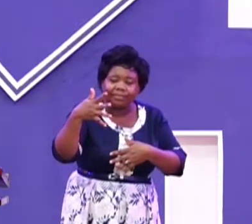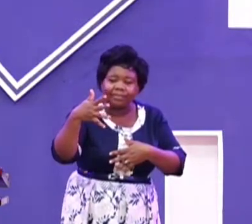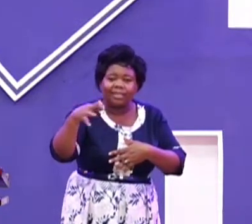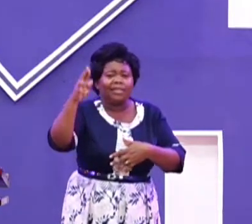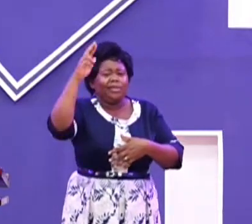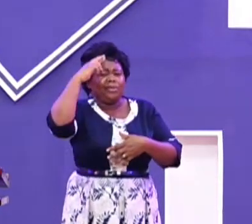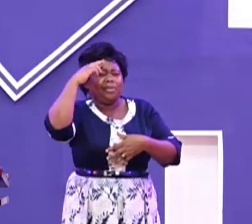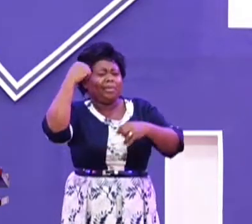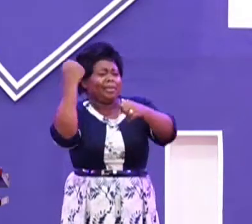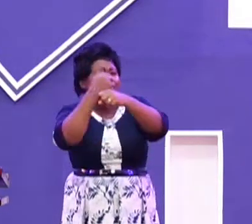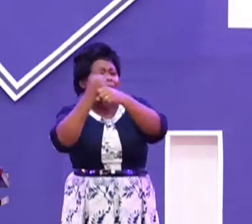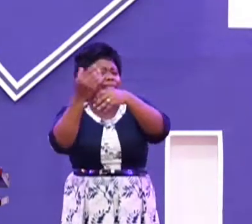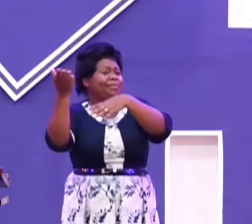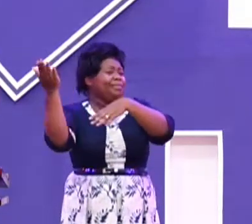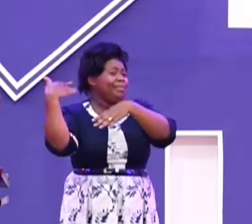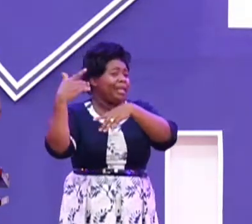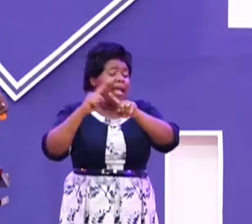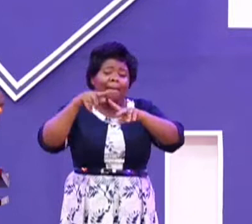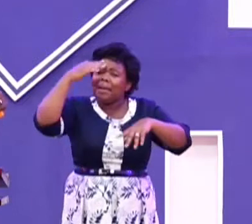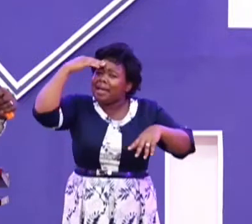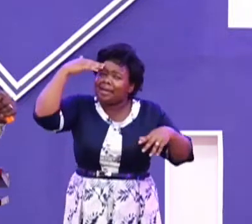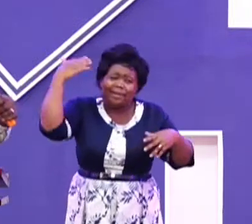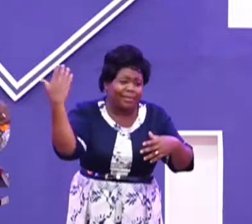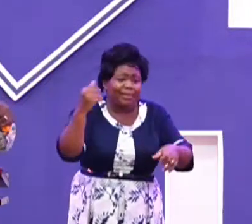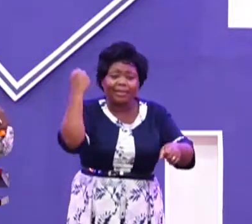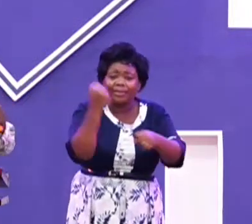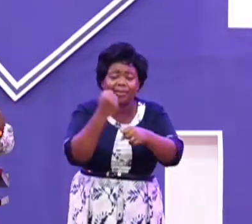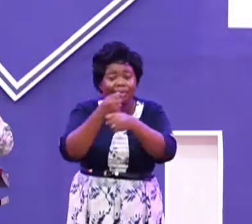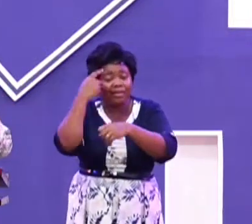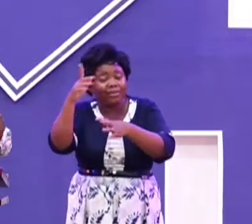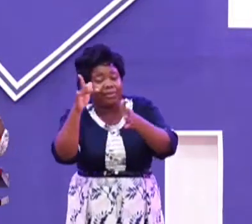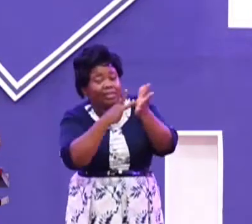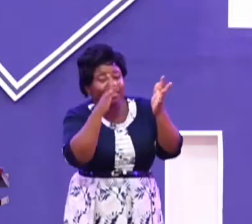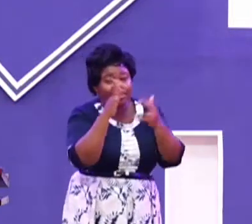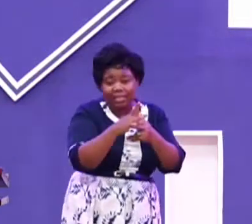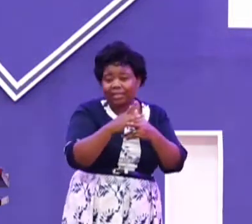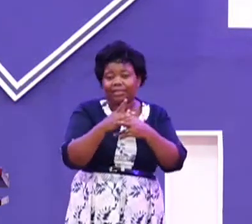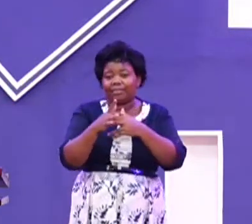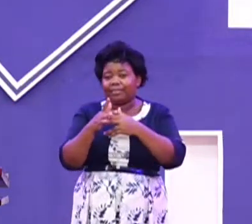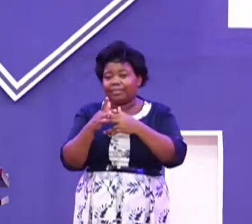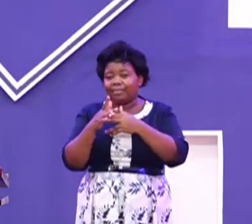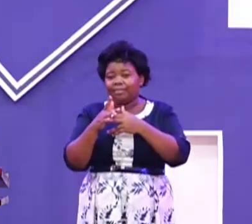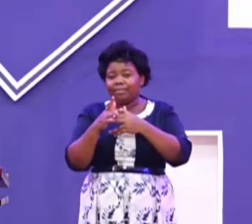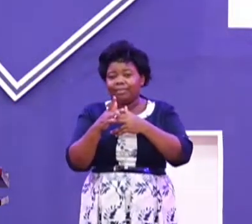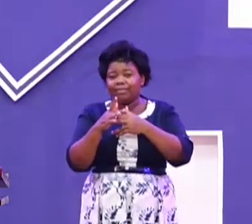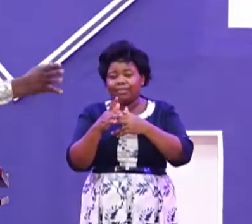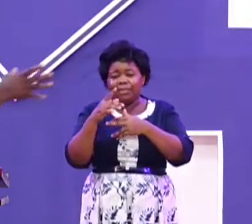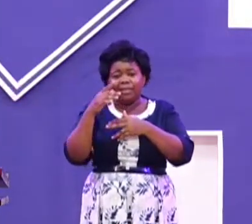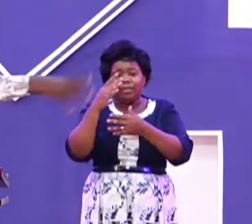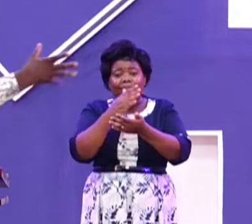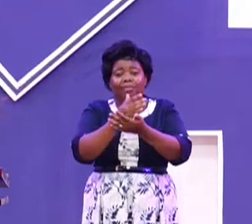Remember, they did it, but they didn't know that they were dealing with Jesus. For them,